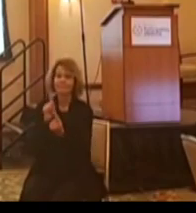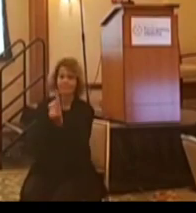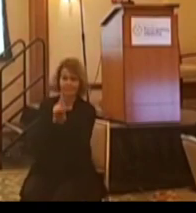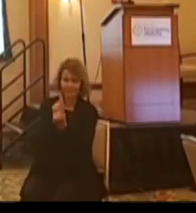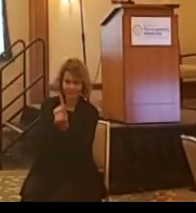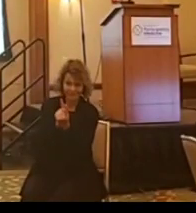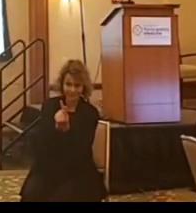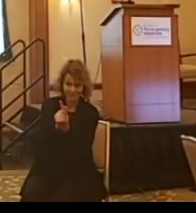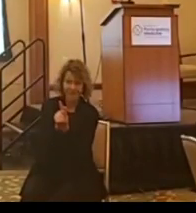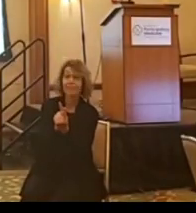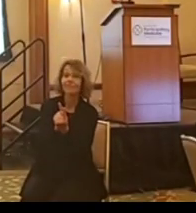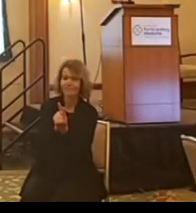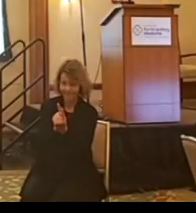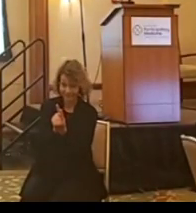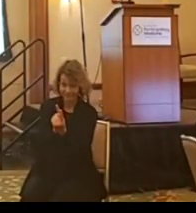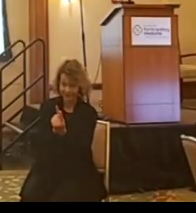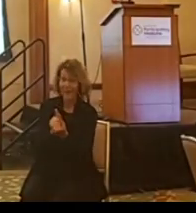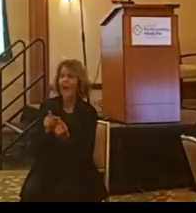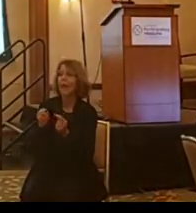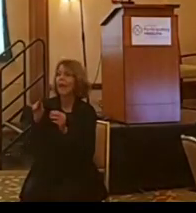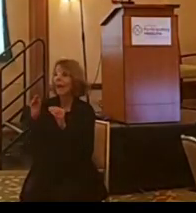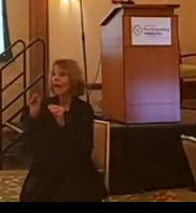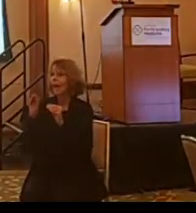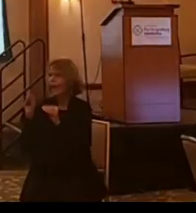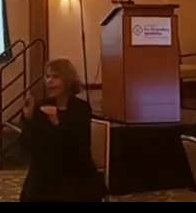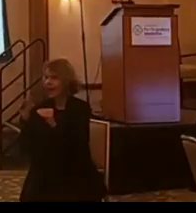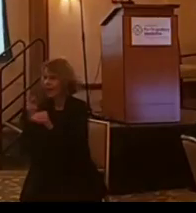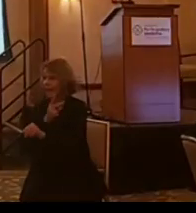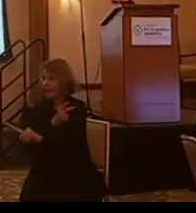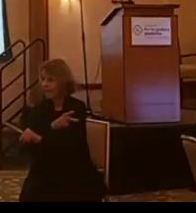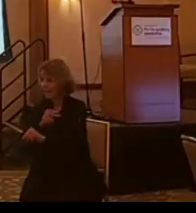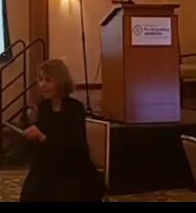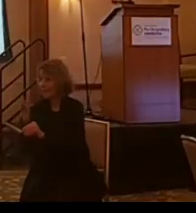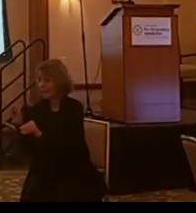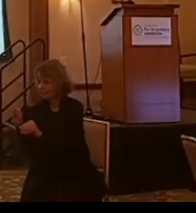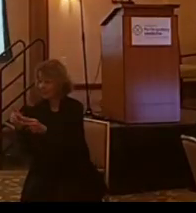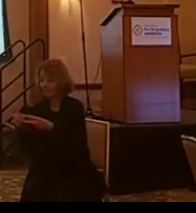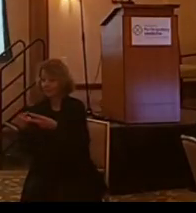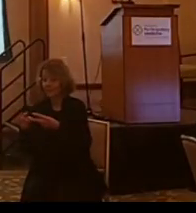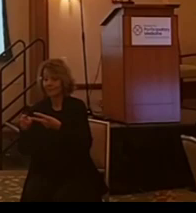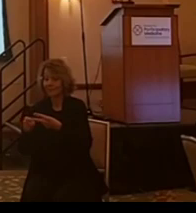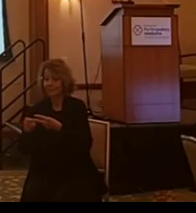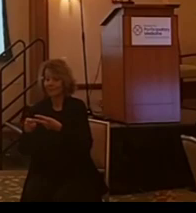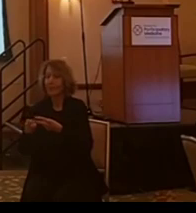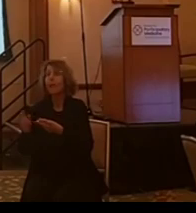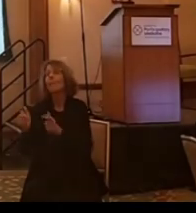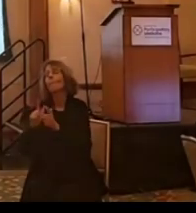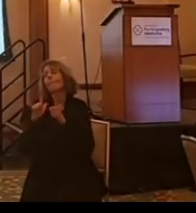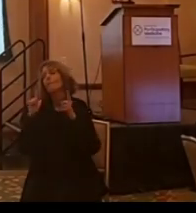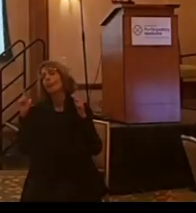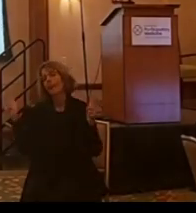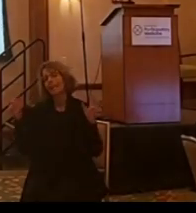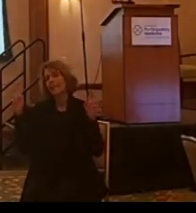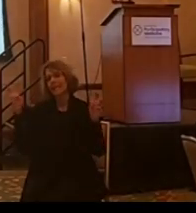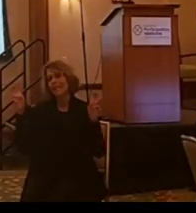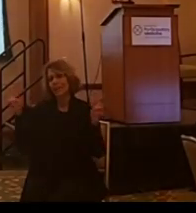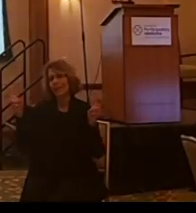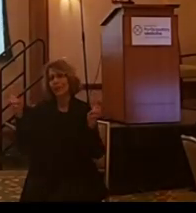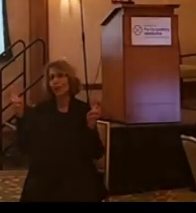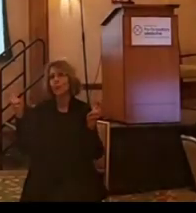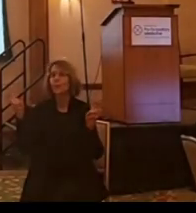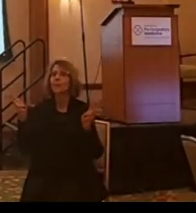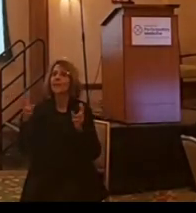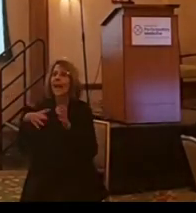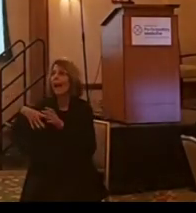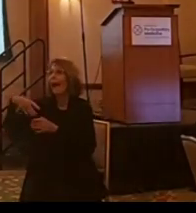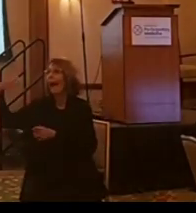we're most interested in trying to move towards and thinking about how do we affect action in terms